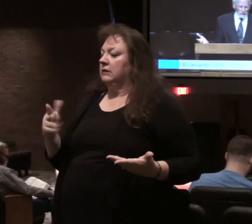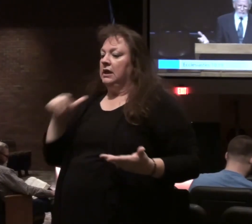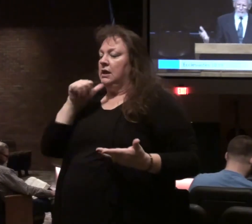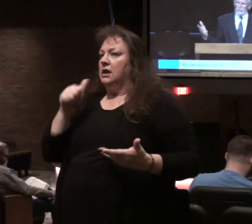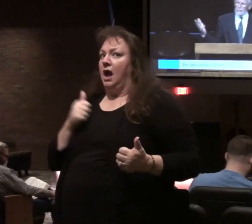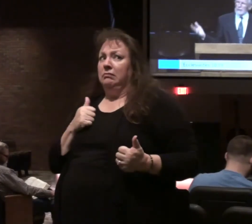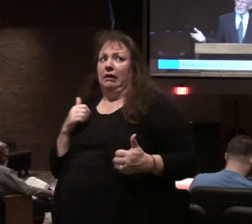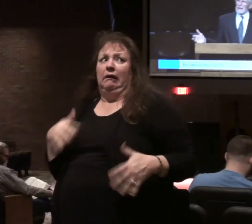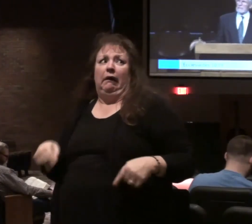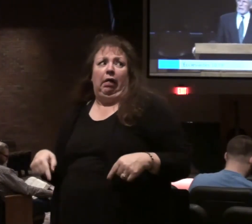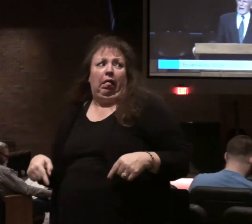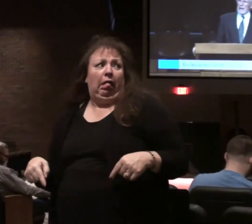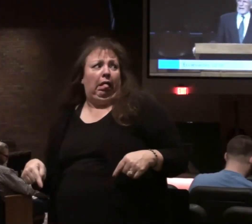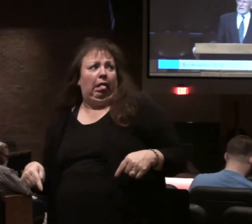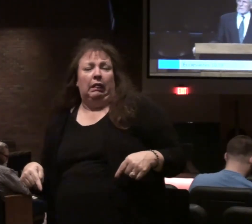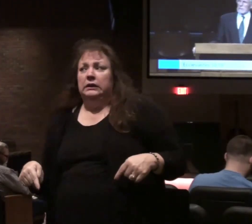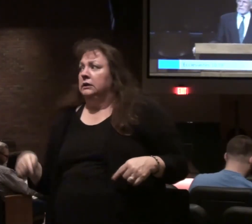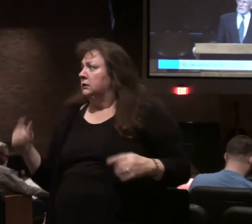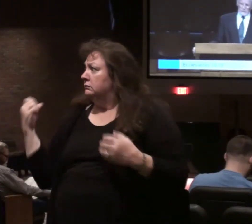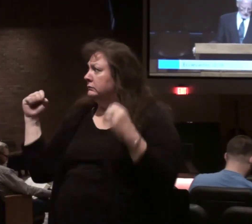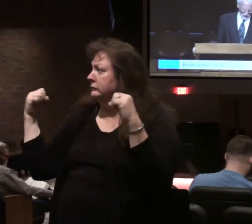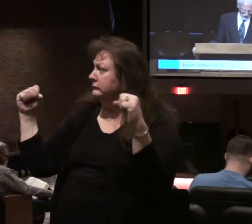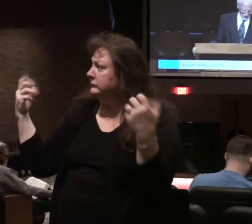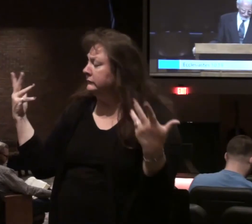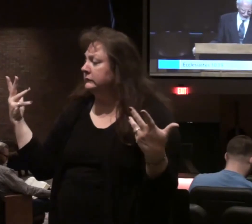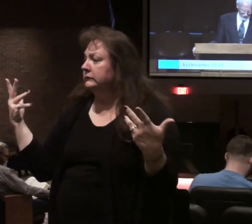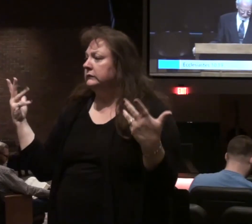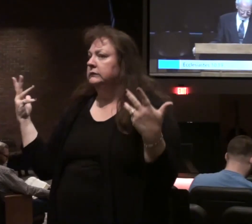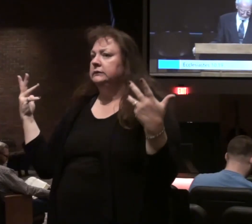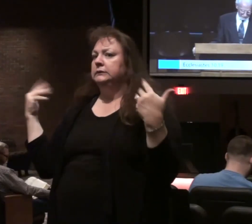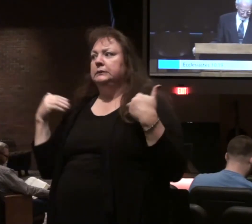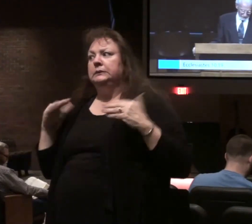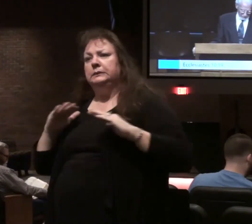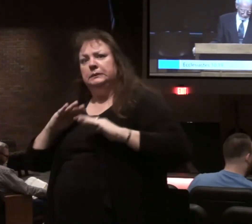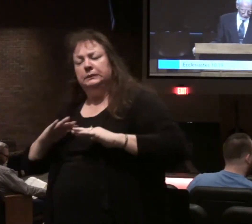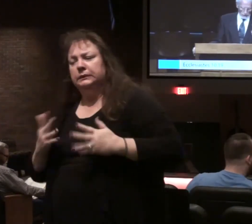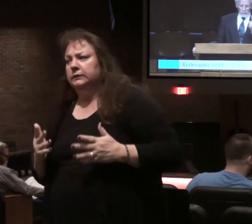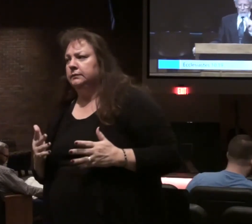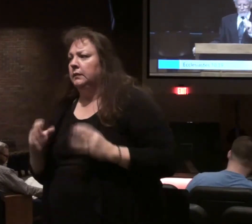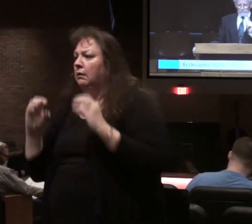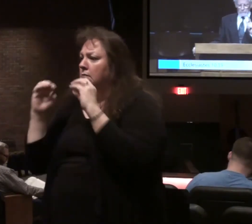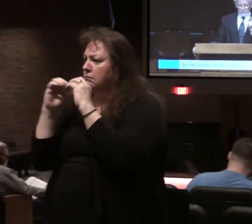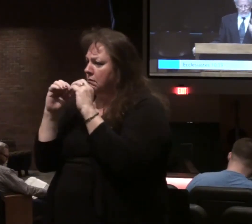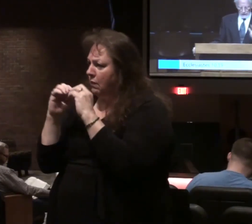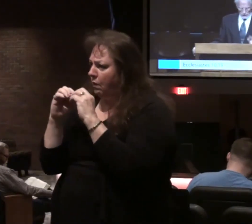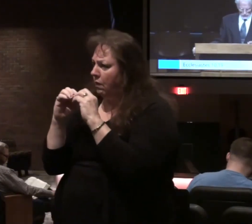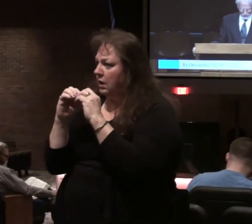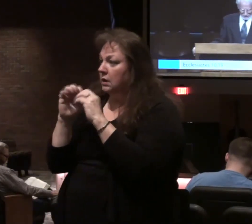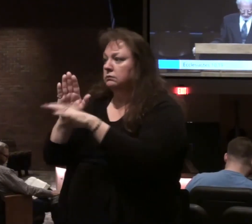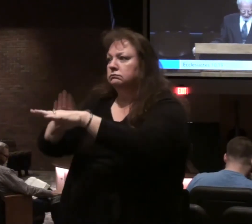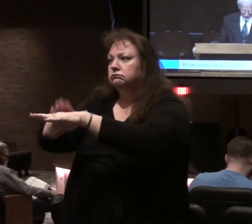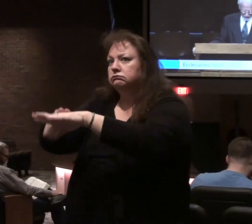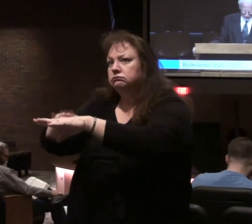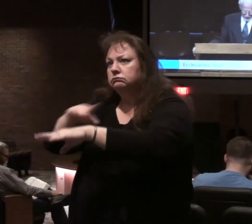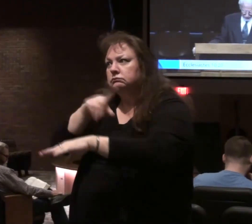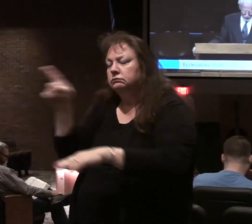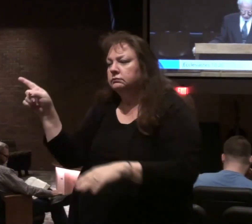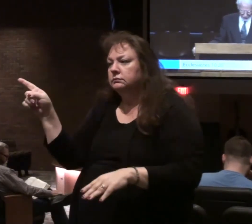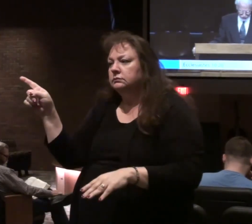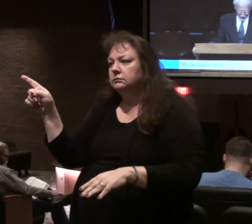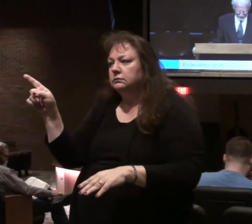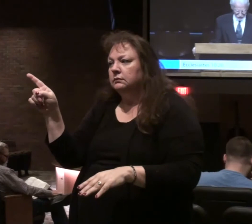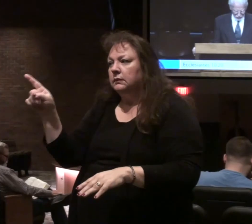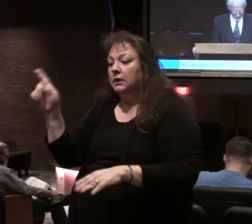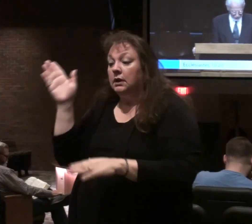not fearful of rioting in the streets and all of that. Furthermore, word of caution, in